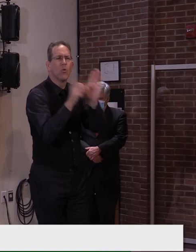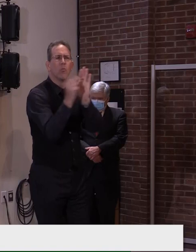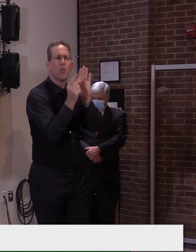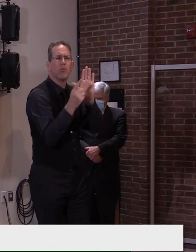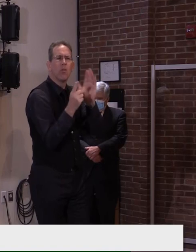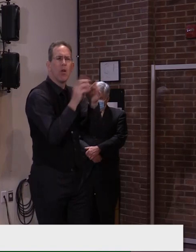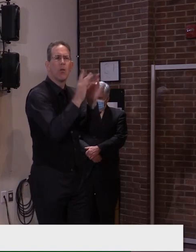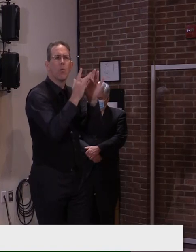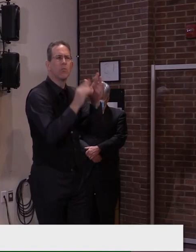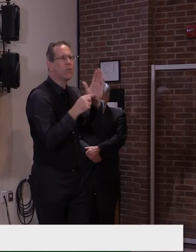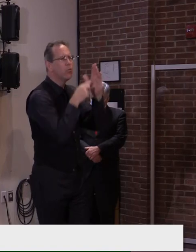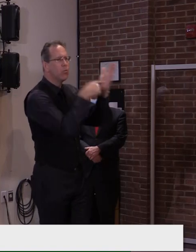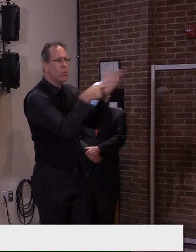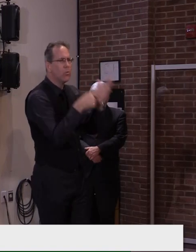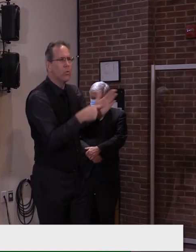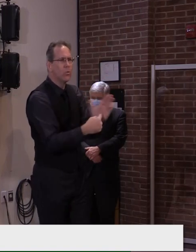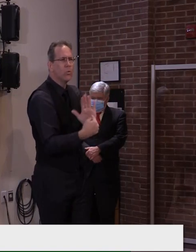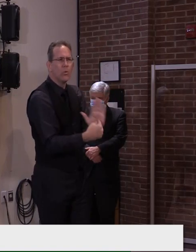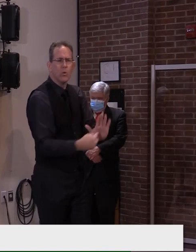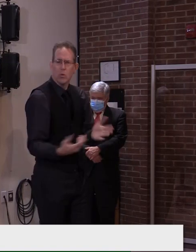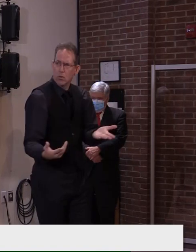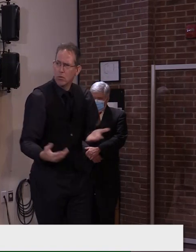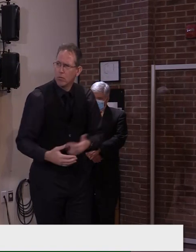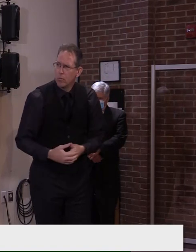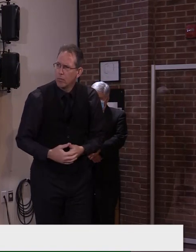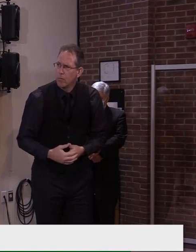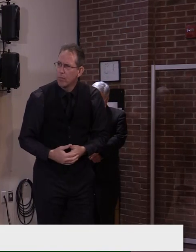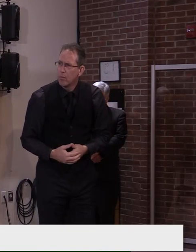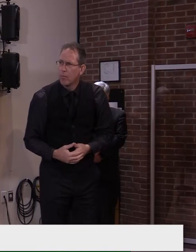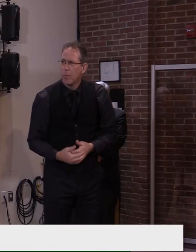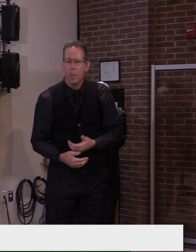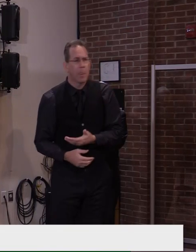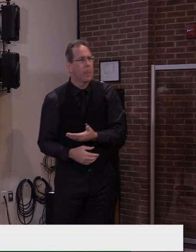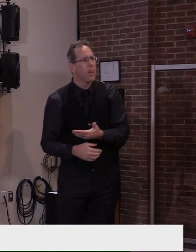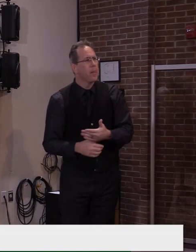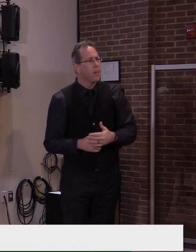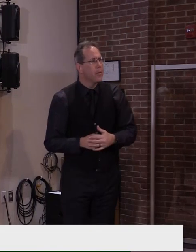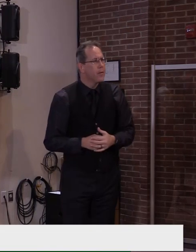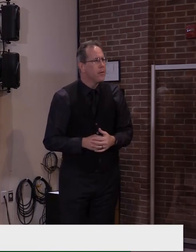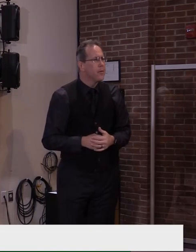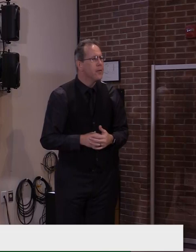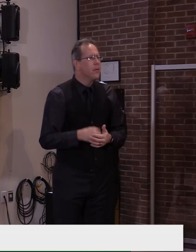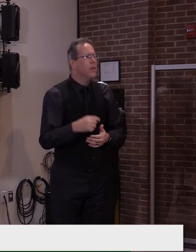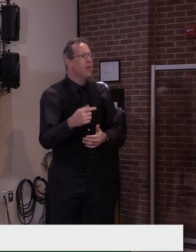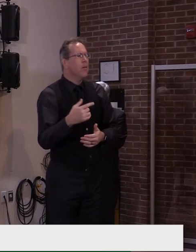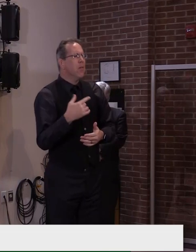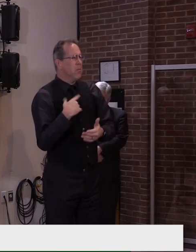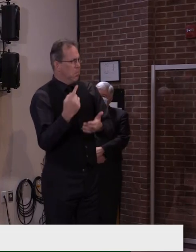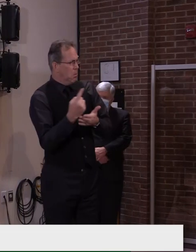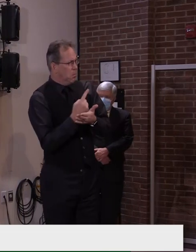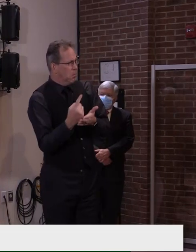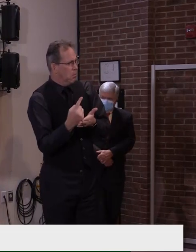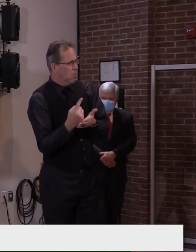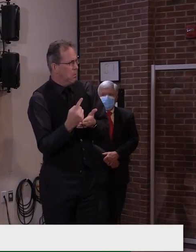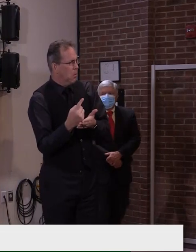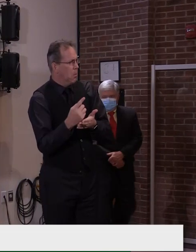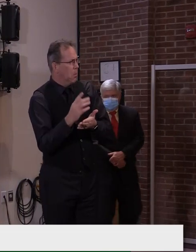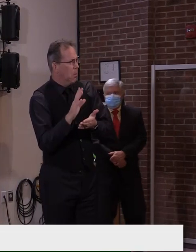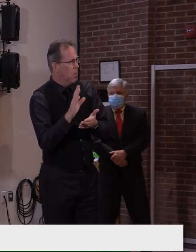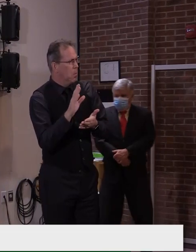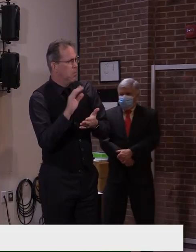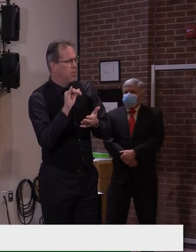hoping that PCR result was due to the holidays because typically we